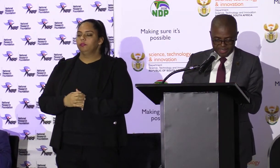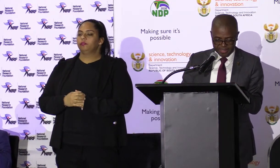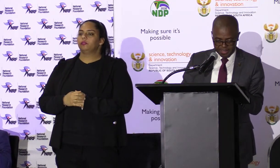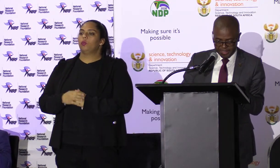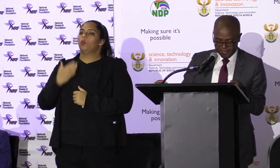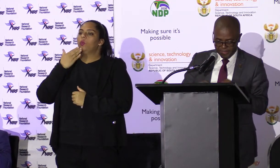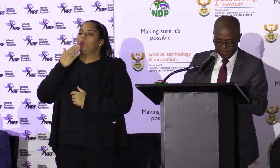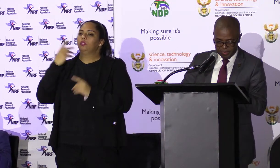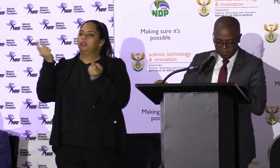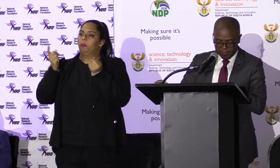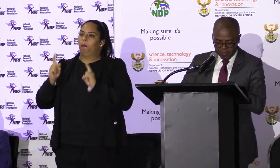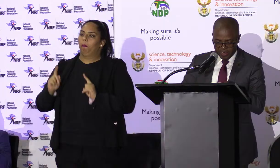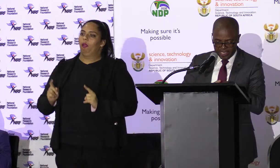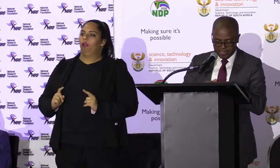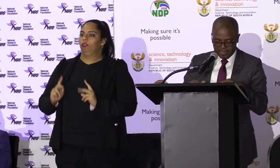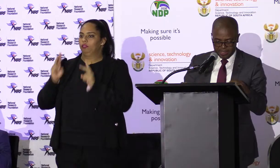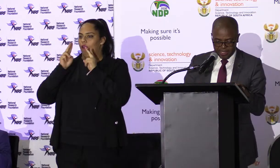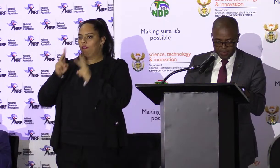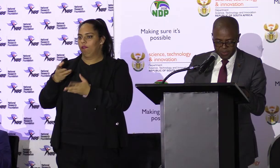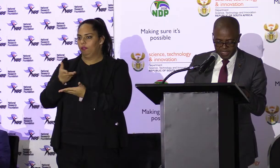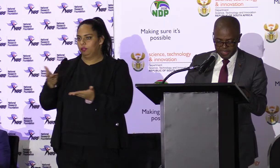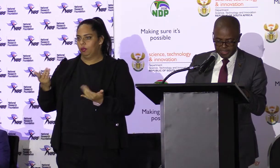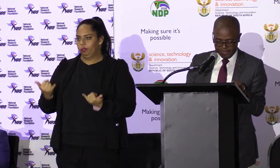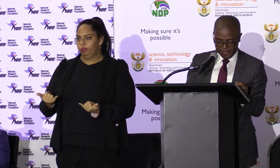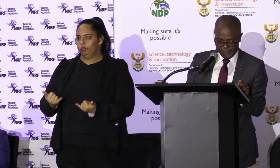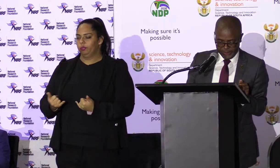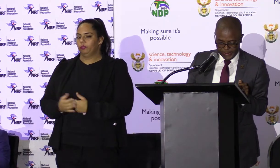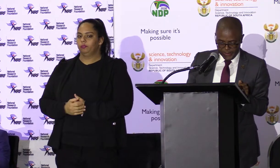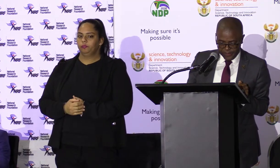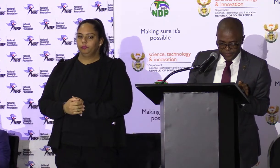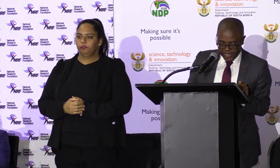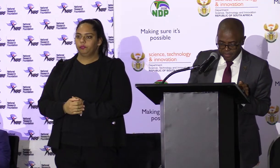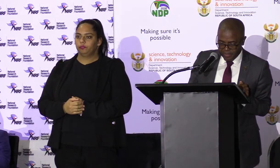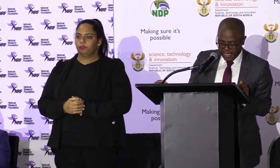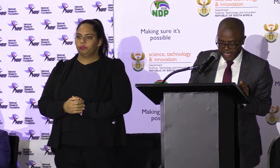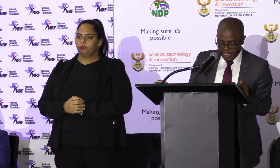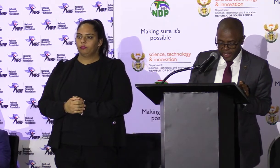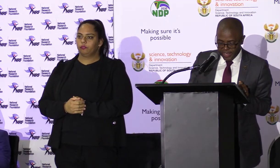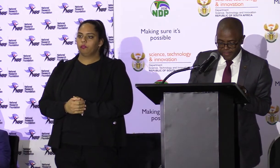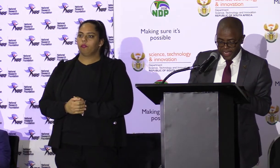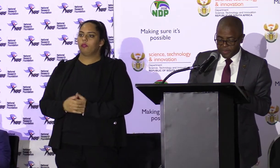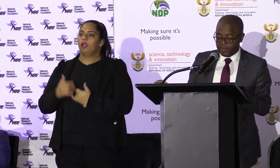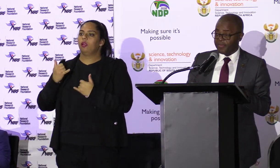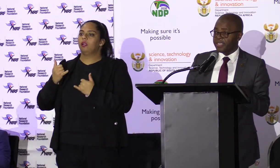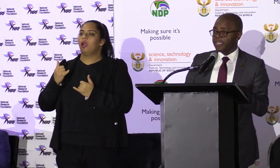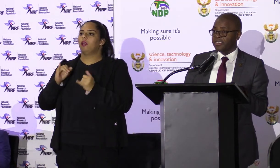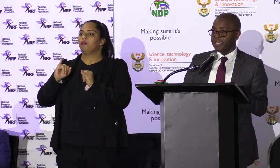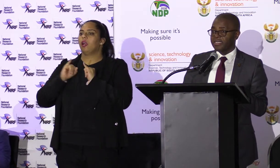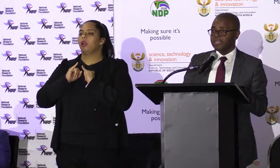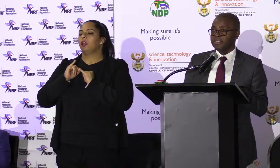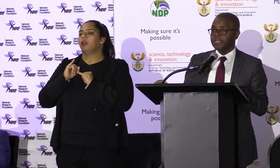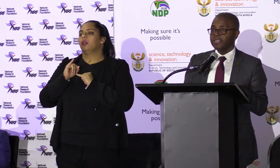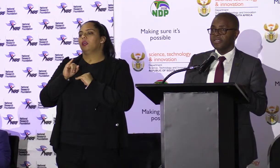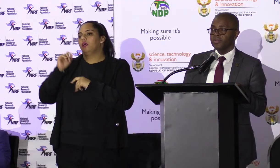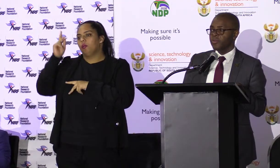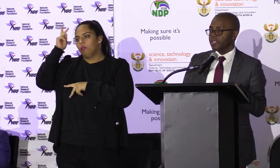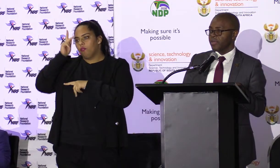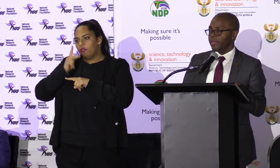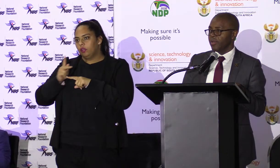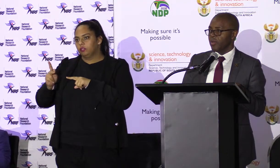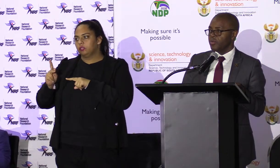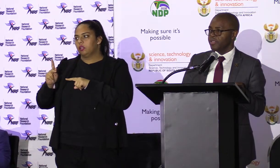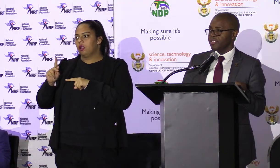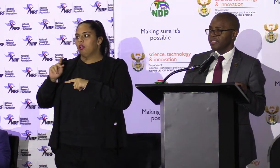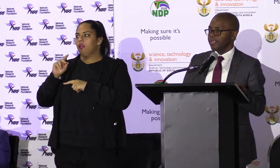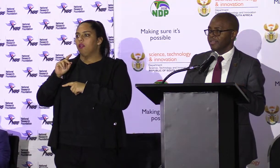special guests for gracing our occasion. May I now invite Professor Skelton,